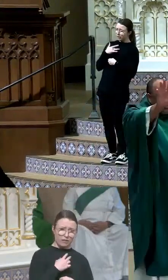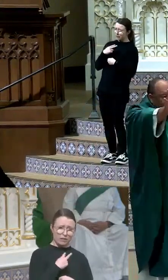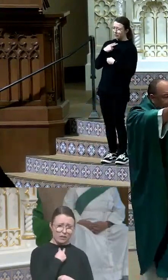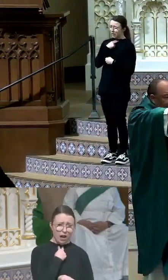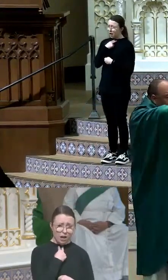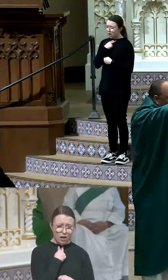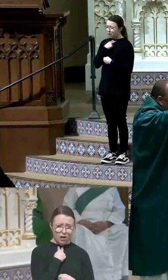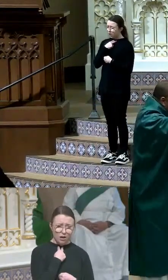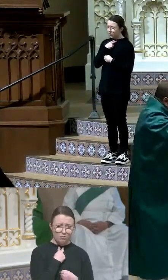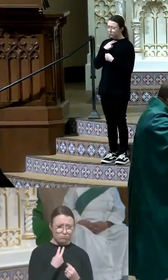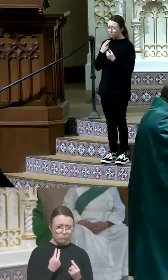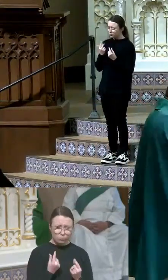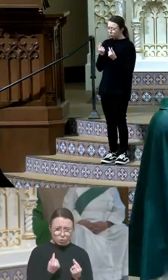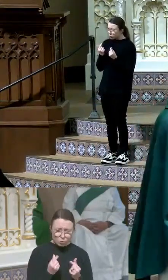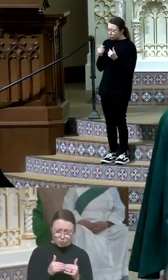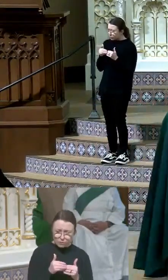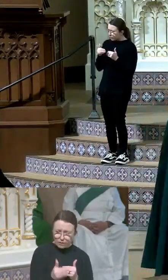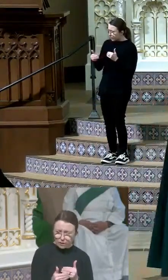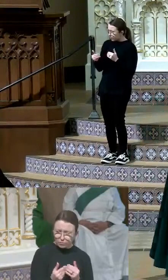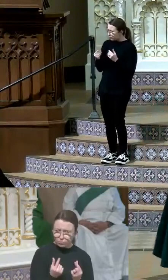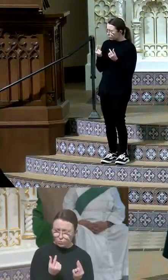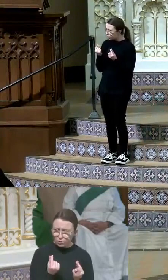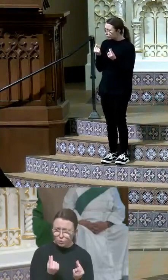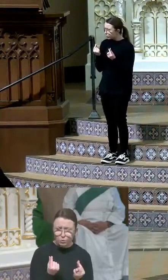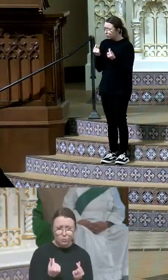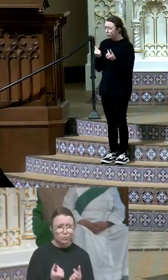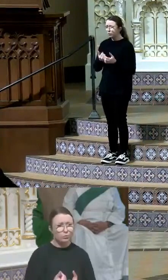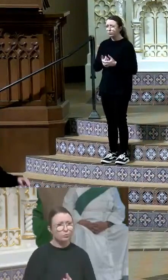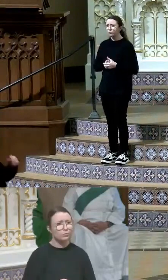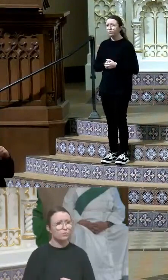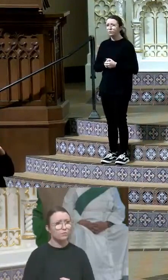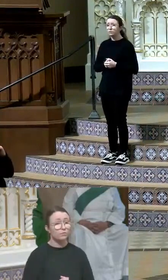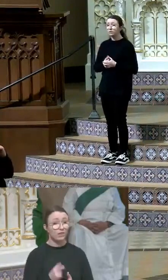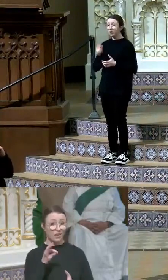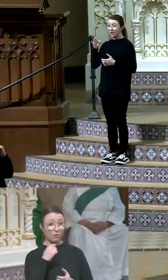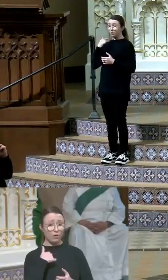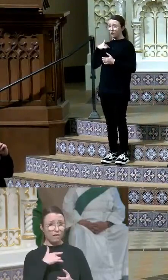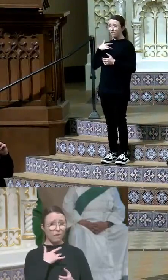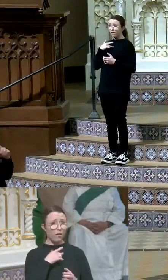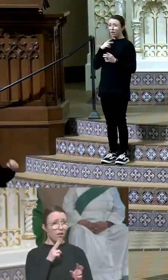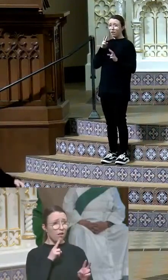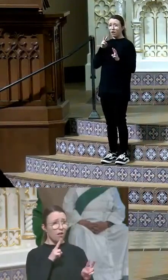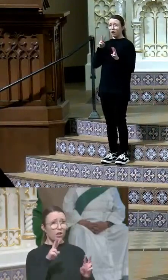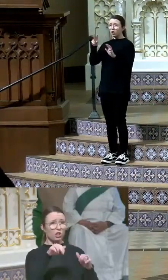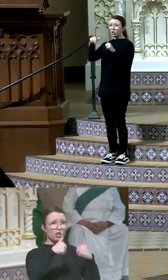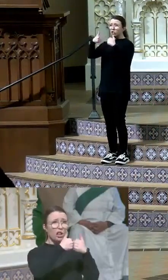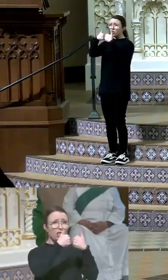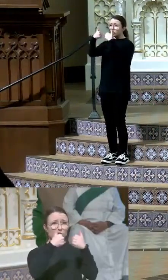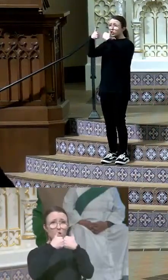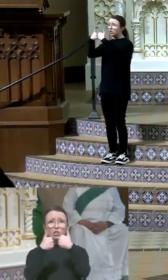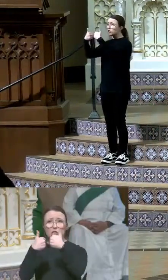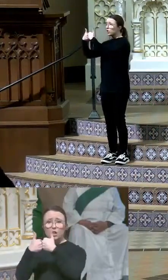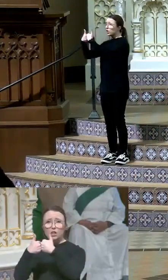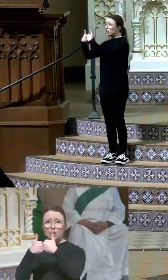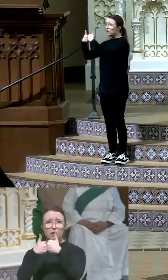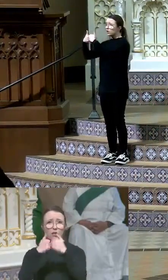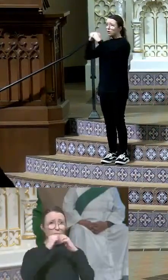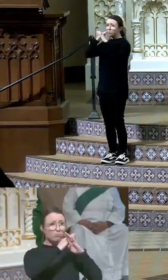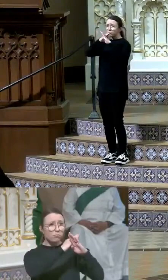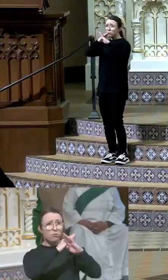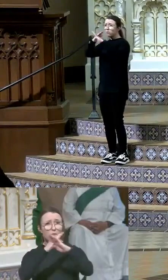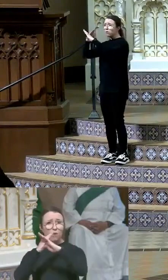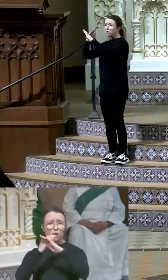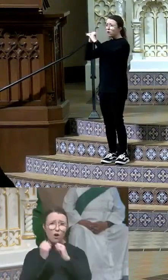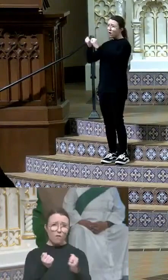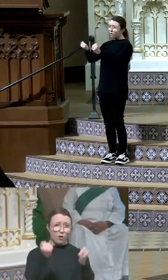the challenges that are coming for us are too overwhelming? What happens when we find ourselves sick